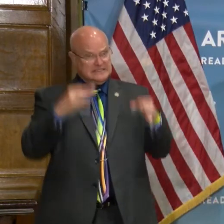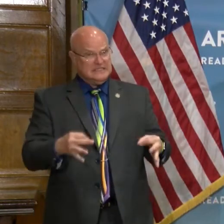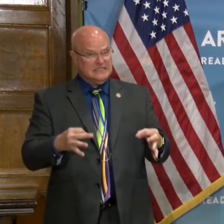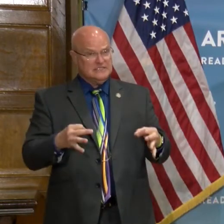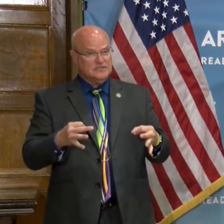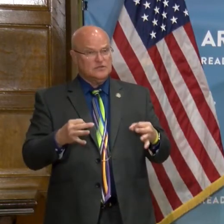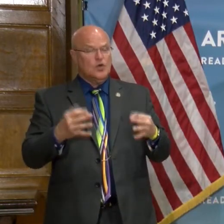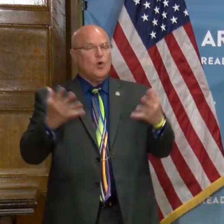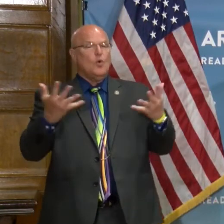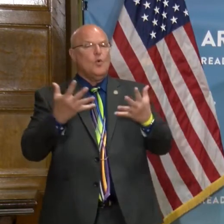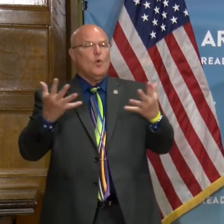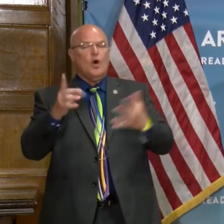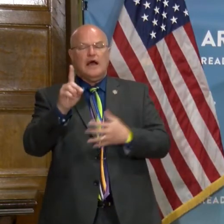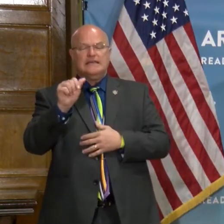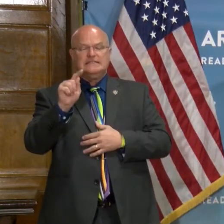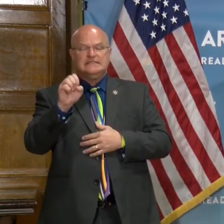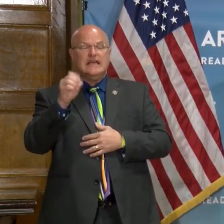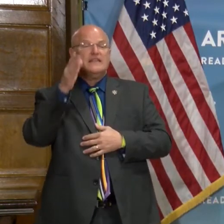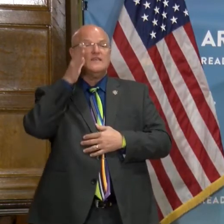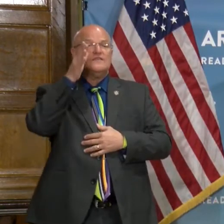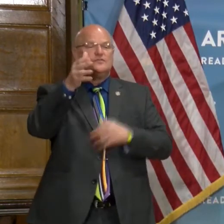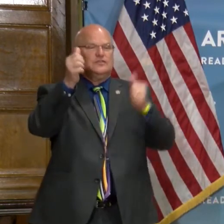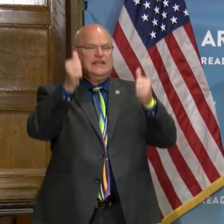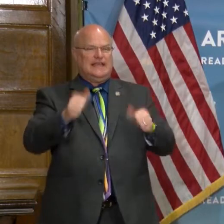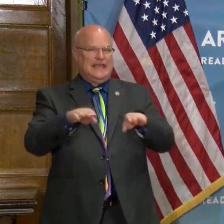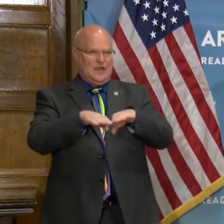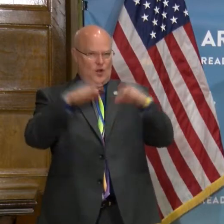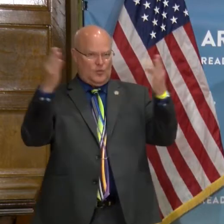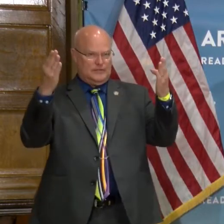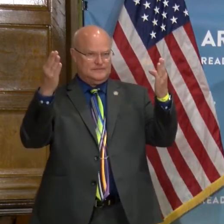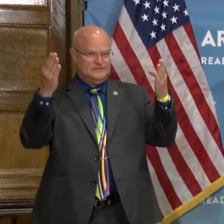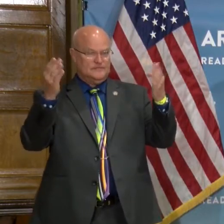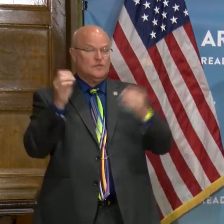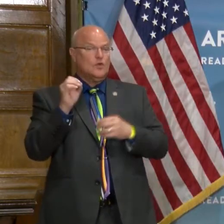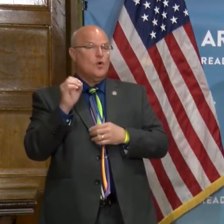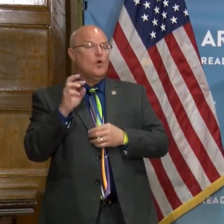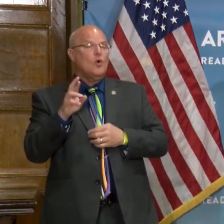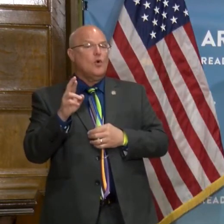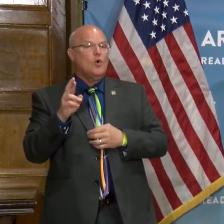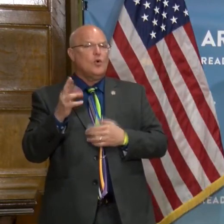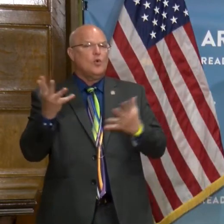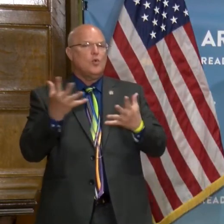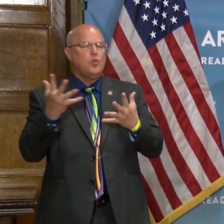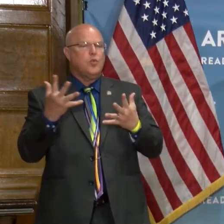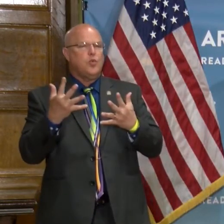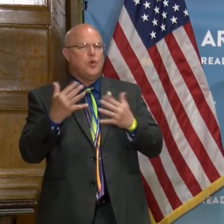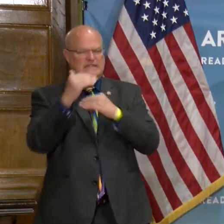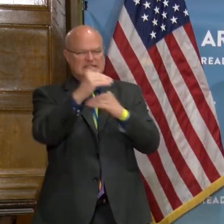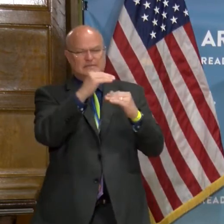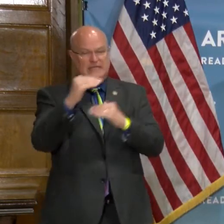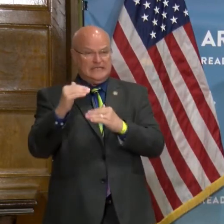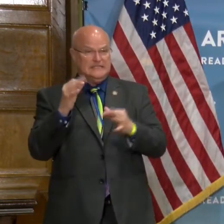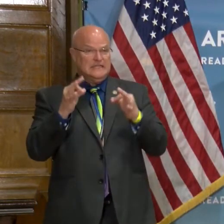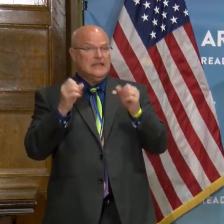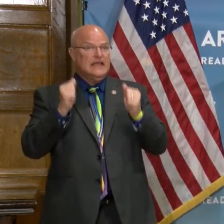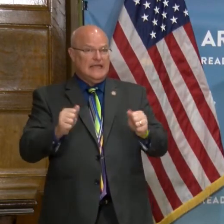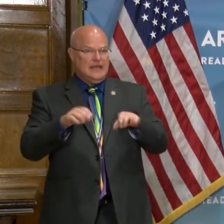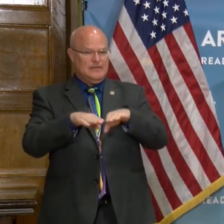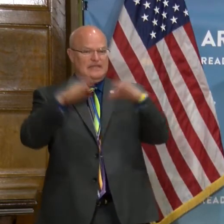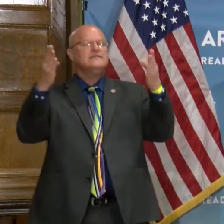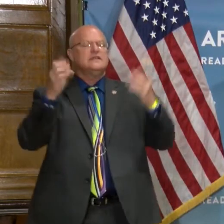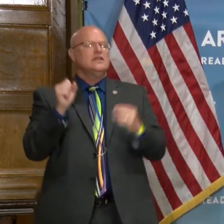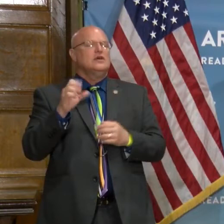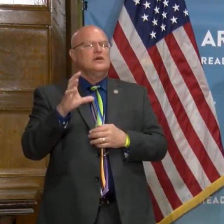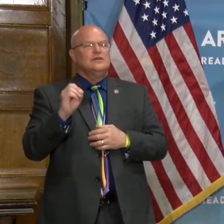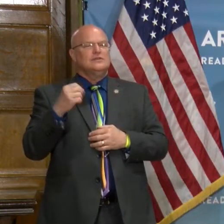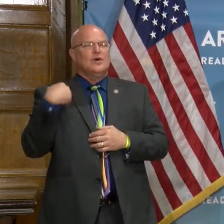to what date in the future they can open, or under what restrictions and whether they can be lifted. And